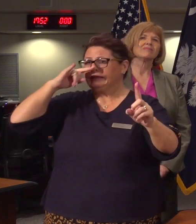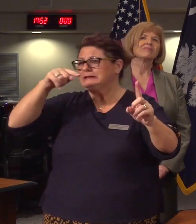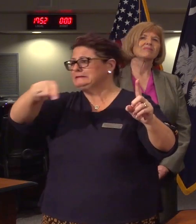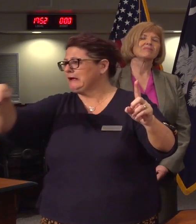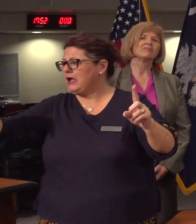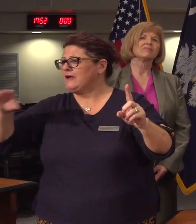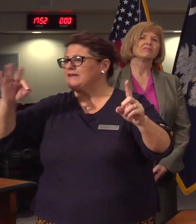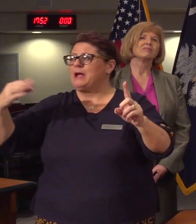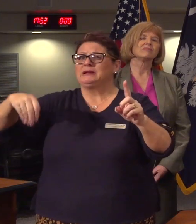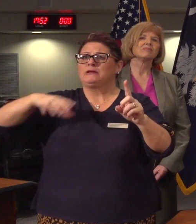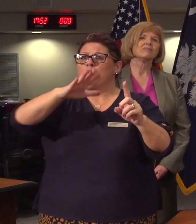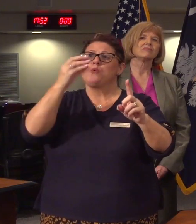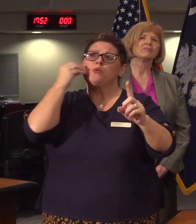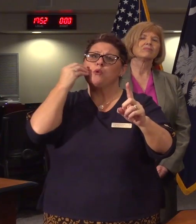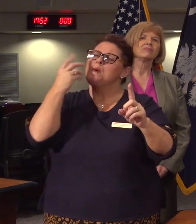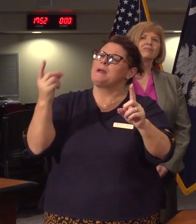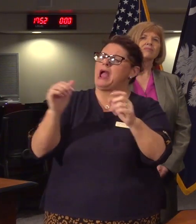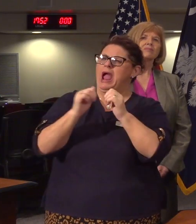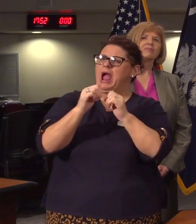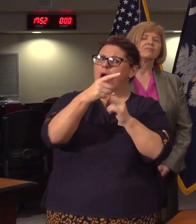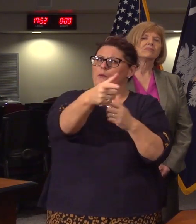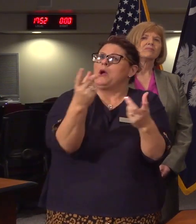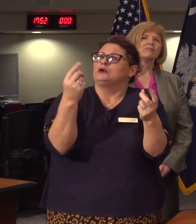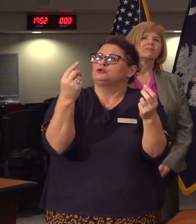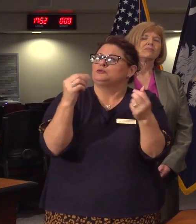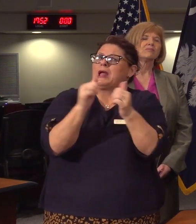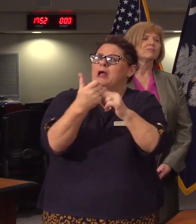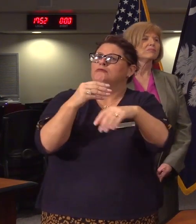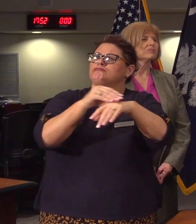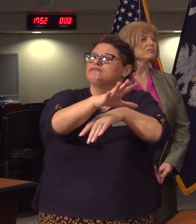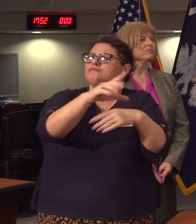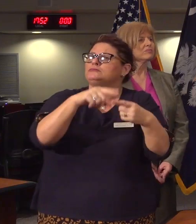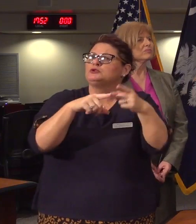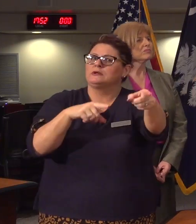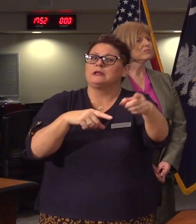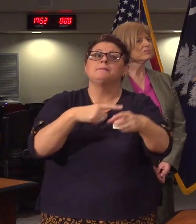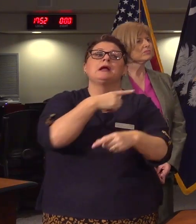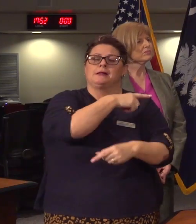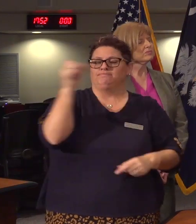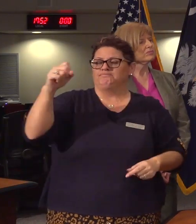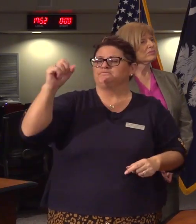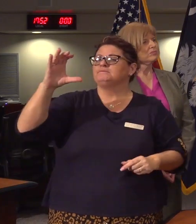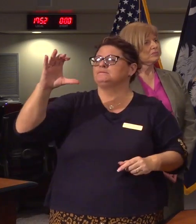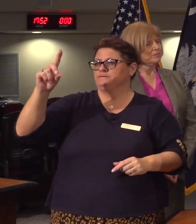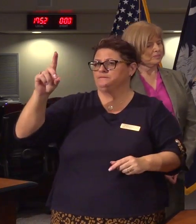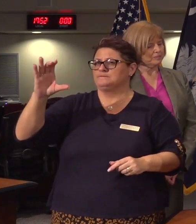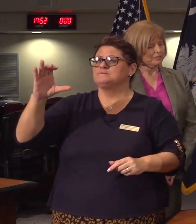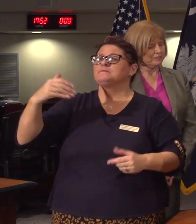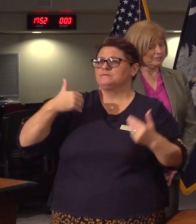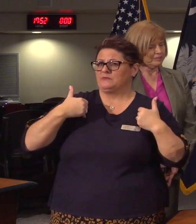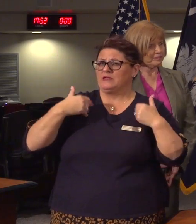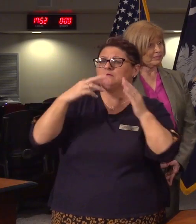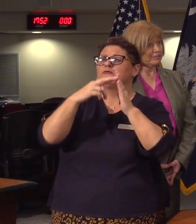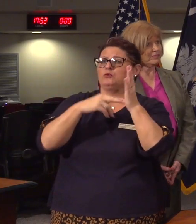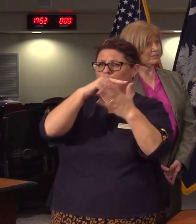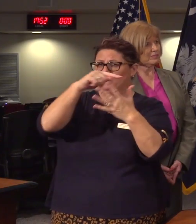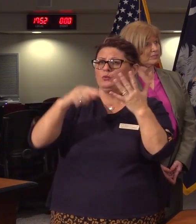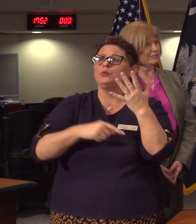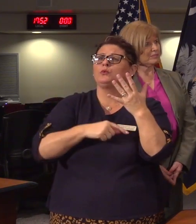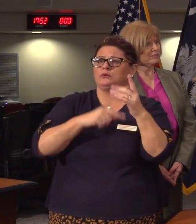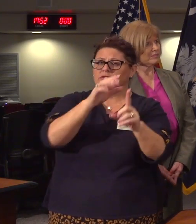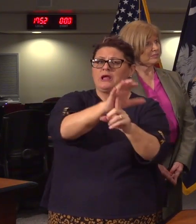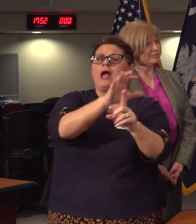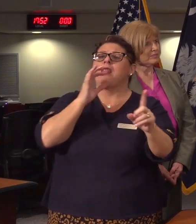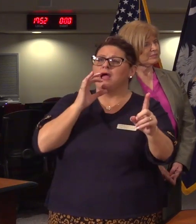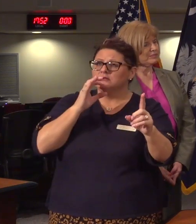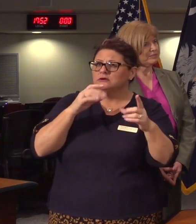they are positive for norovirus? Any guidelines for that? There are guidelines from the CDC about home isolation